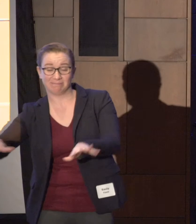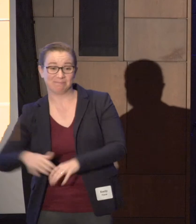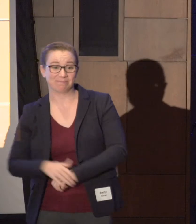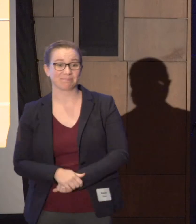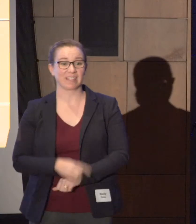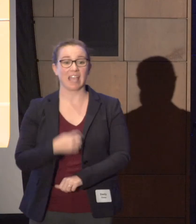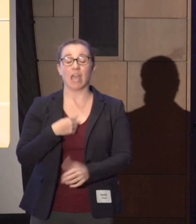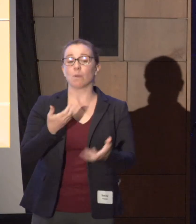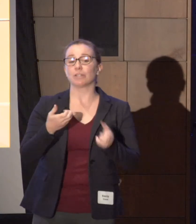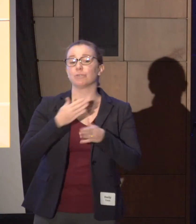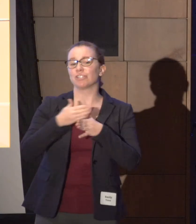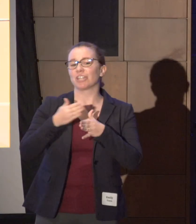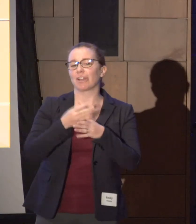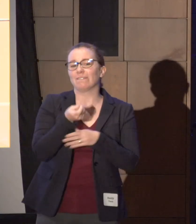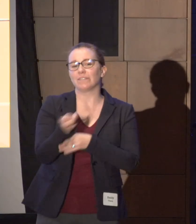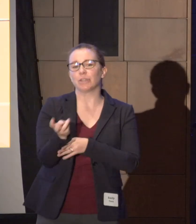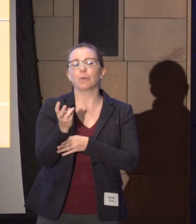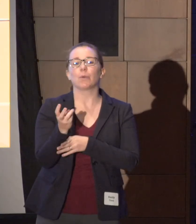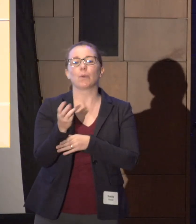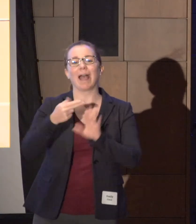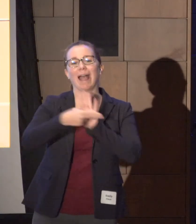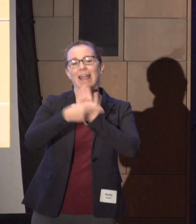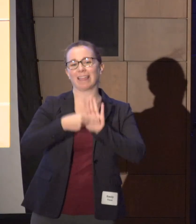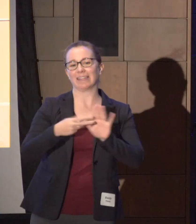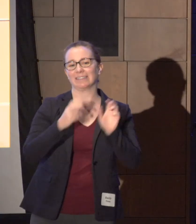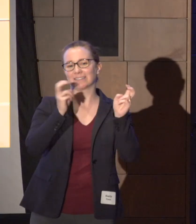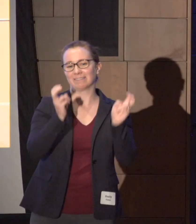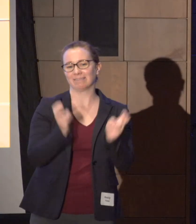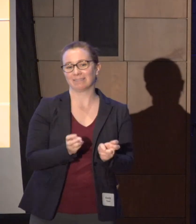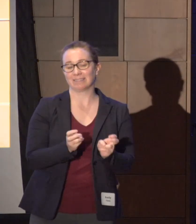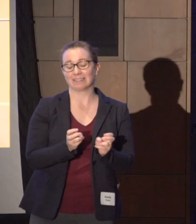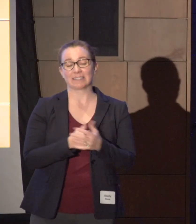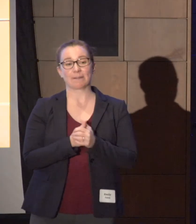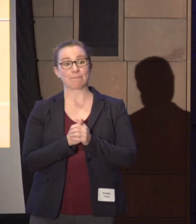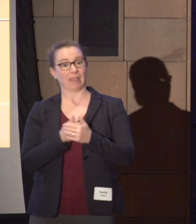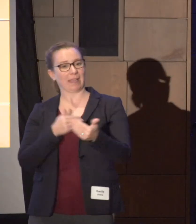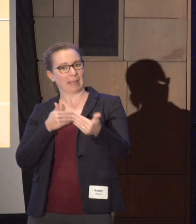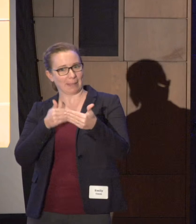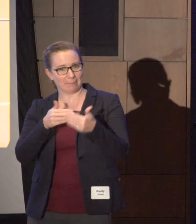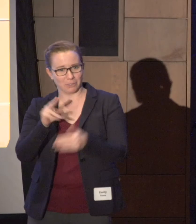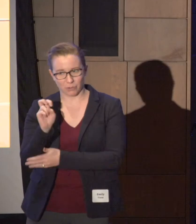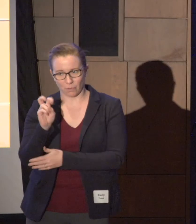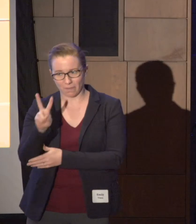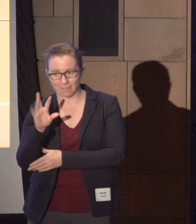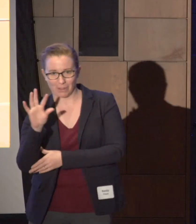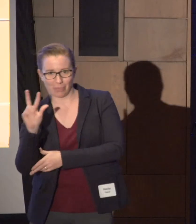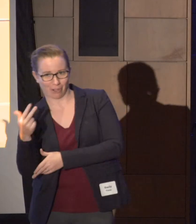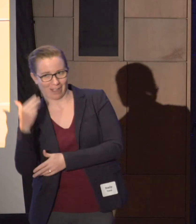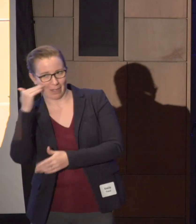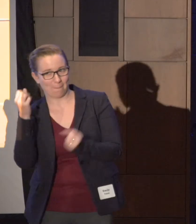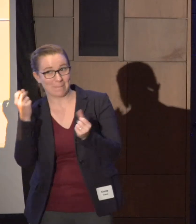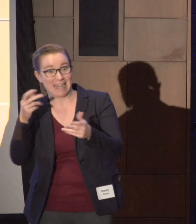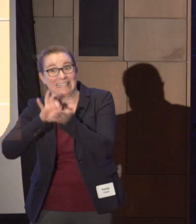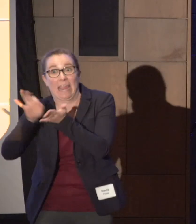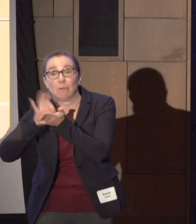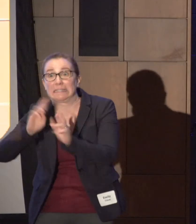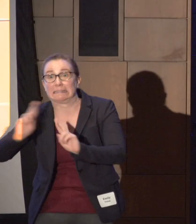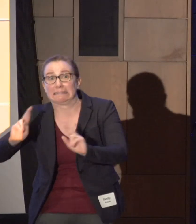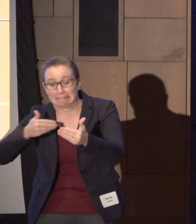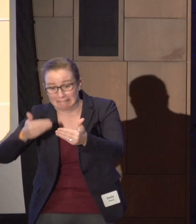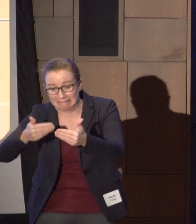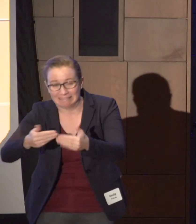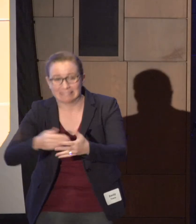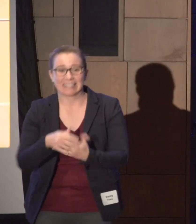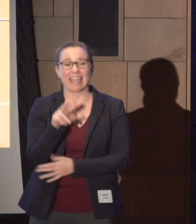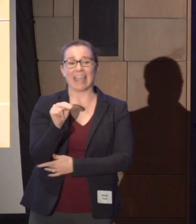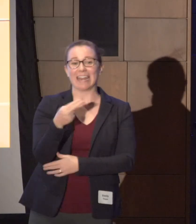of programming highlights with you tonight. In the lead up to November 3rd, and I know many are counting down the days, NHPR is